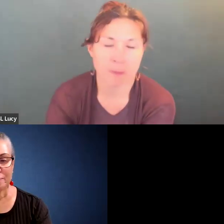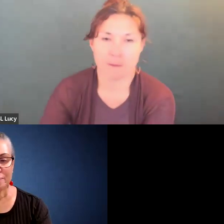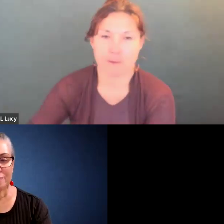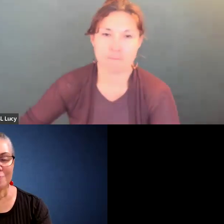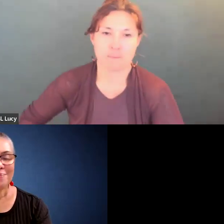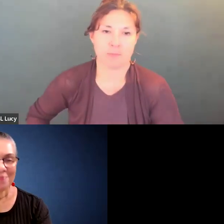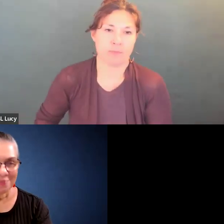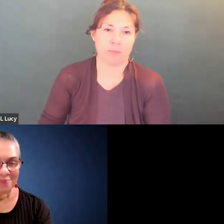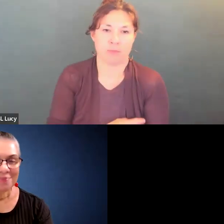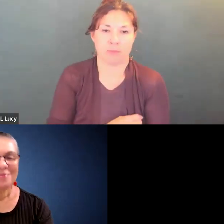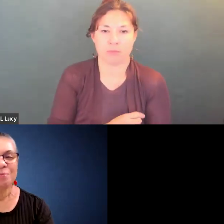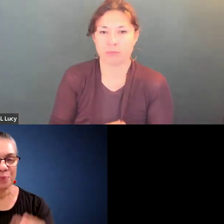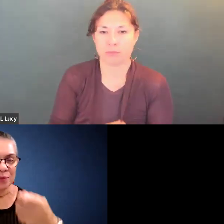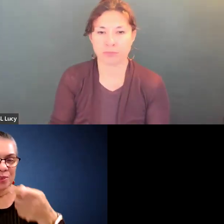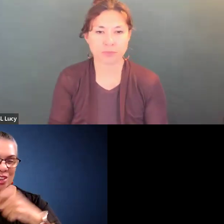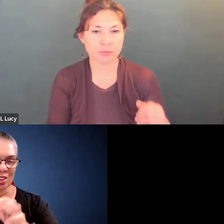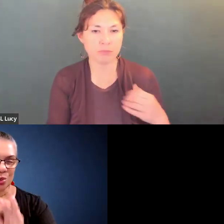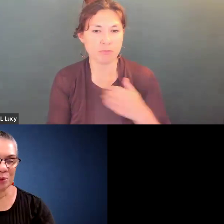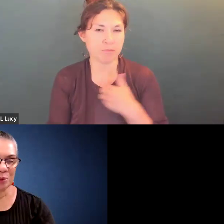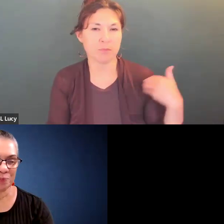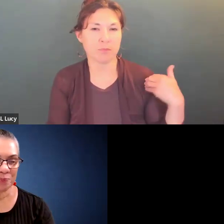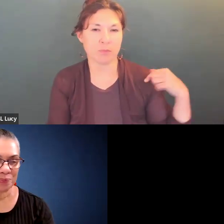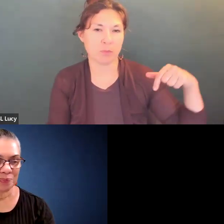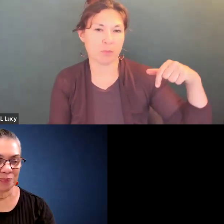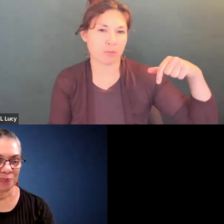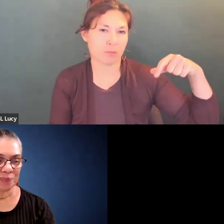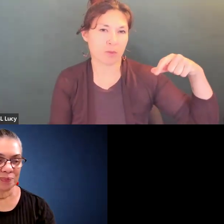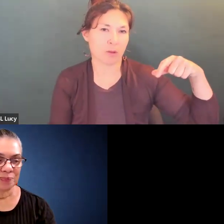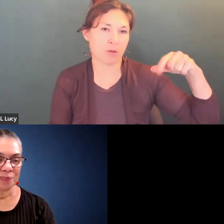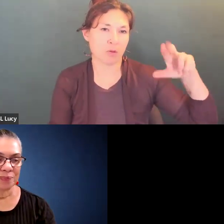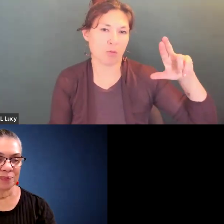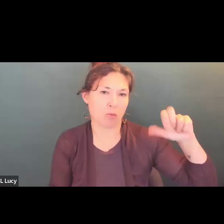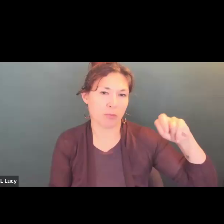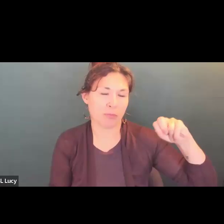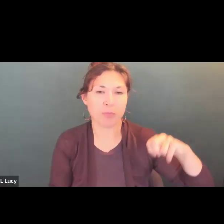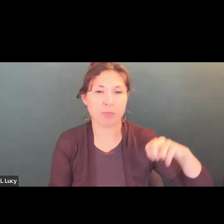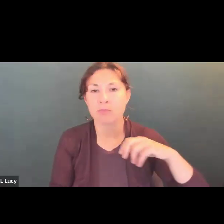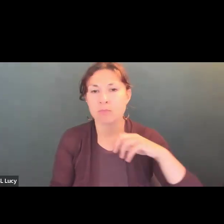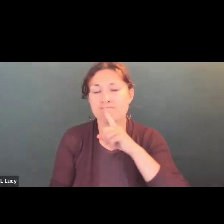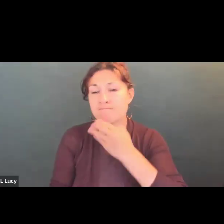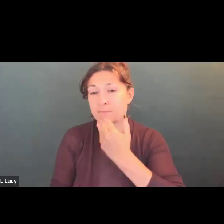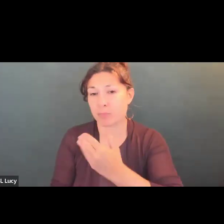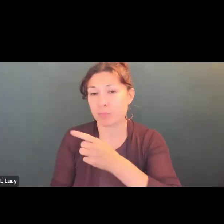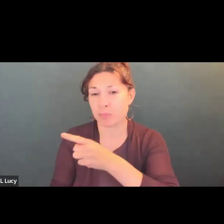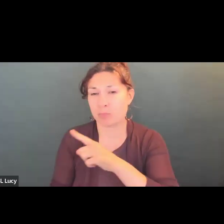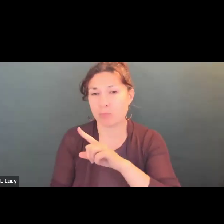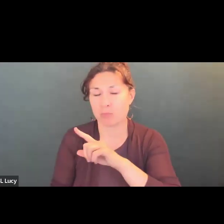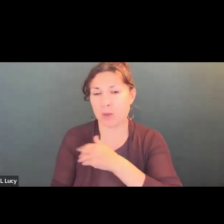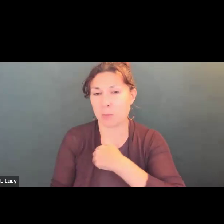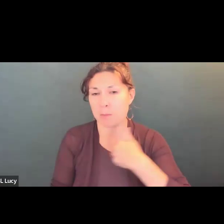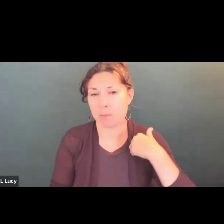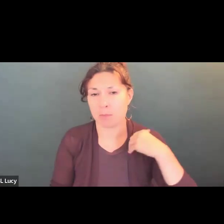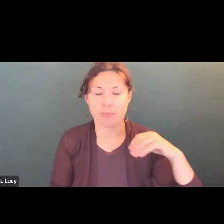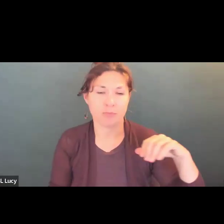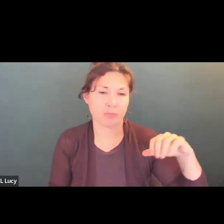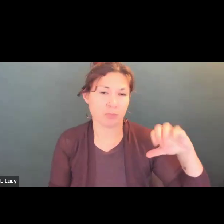Sorry, first of all, I do appreciate the question from from member Brandon Hernandez